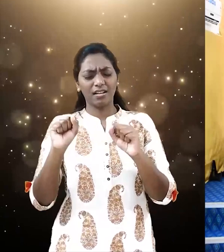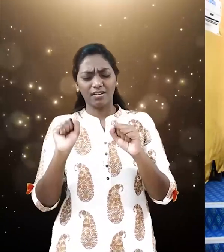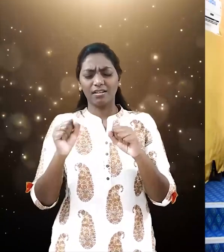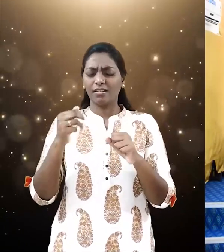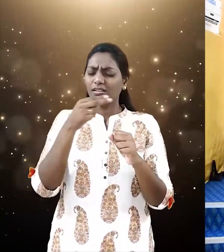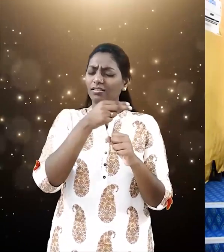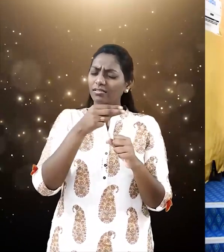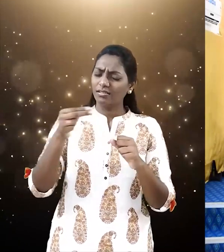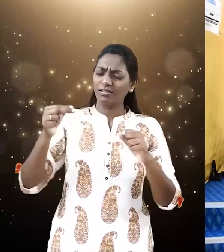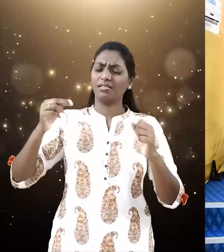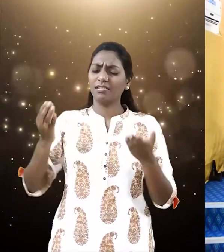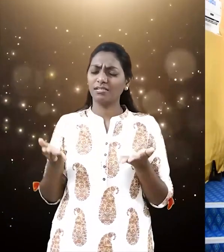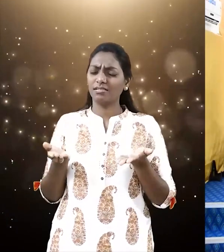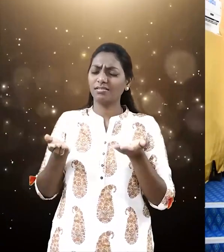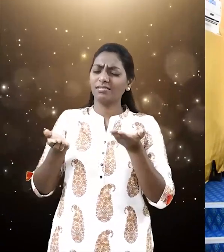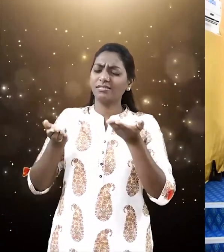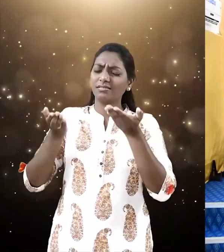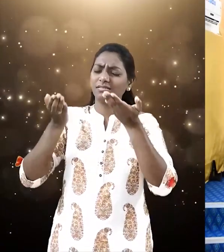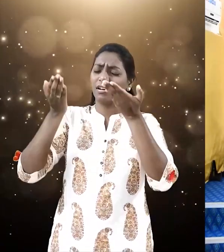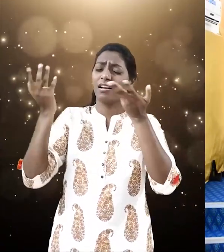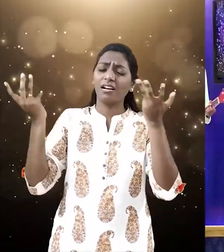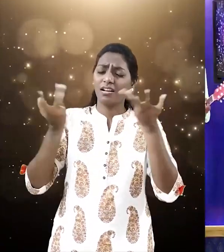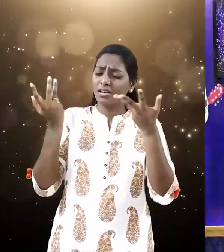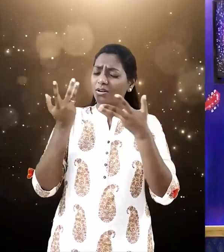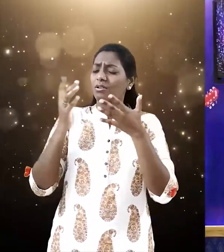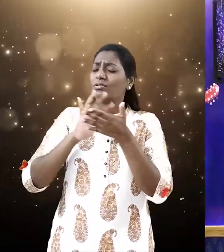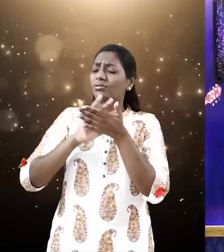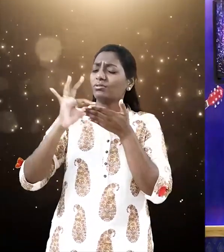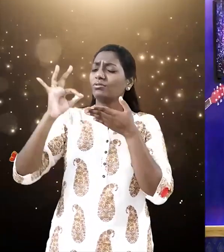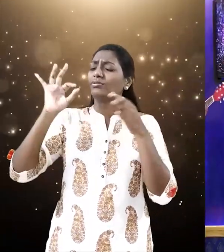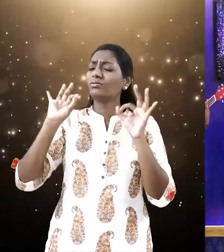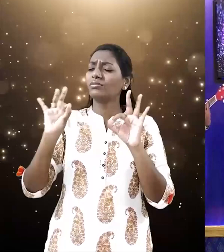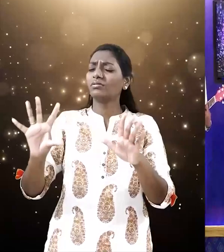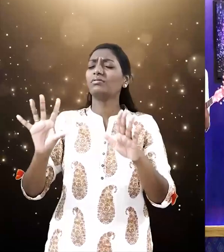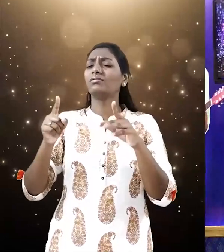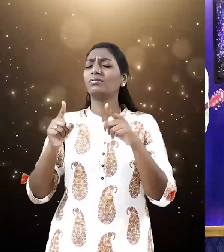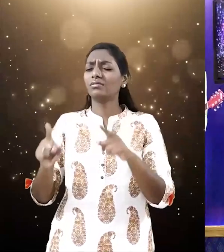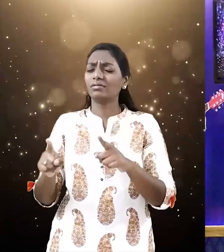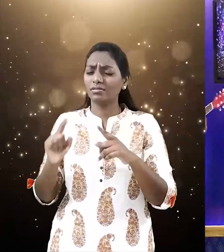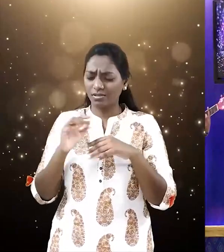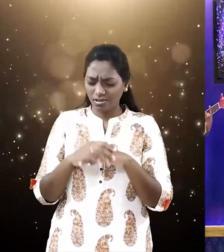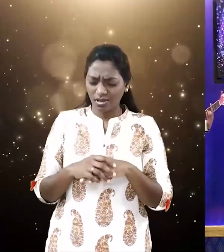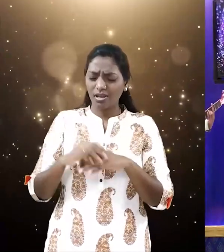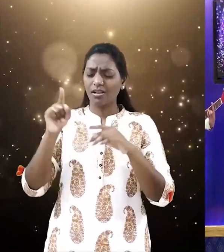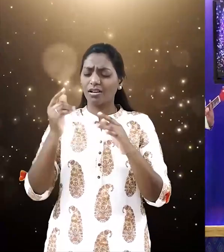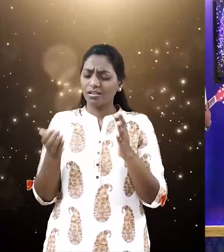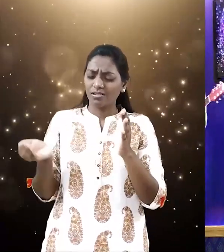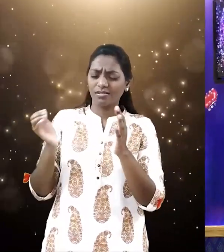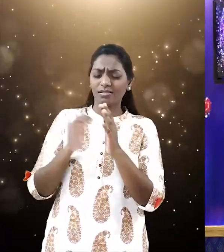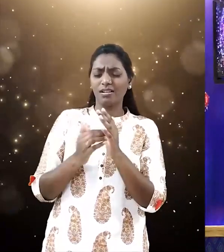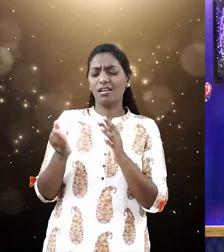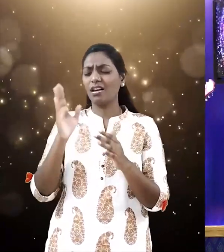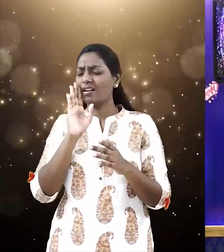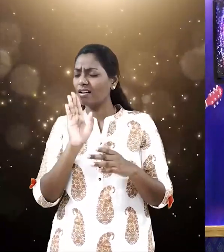exclaim that you are mighty. Lift up your name. We lift up your name. For